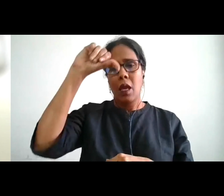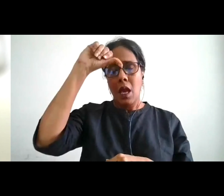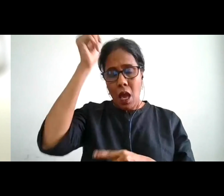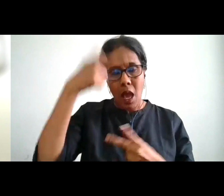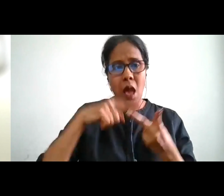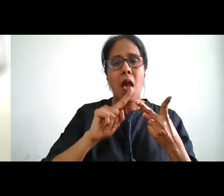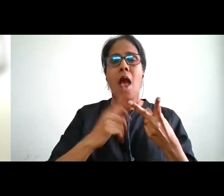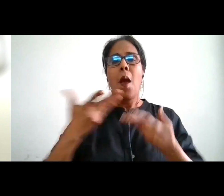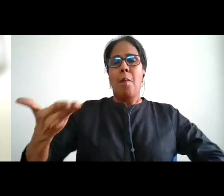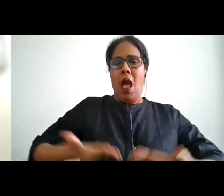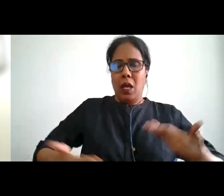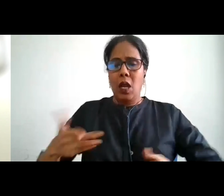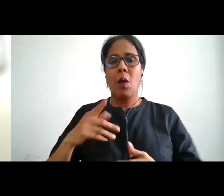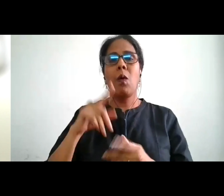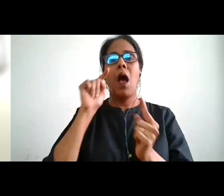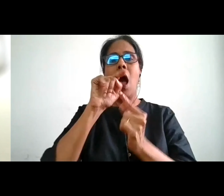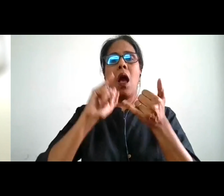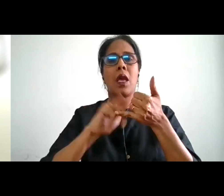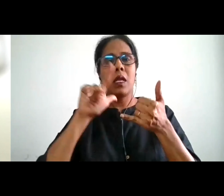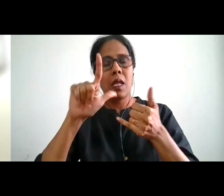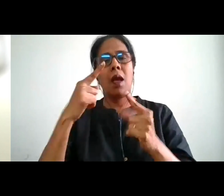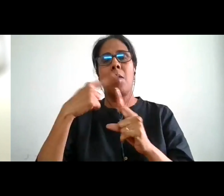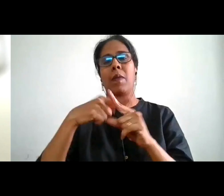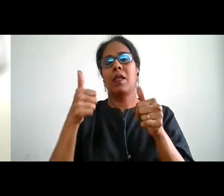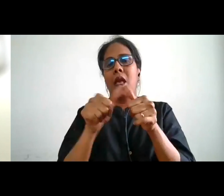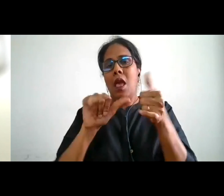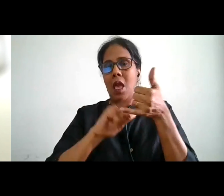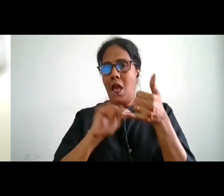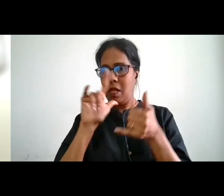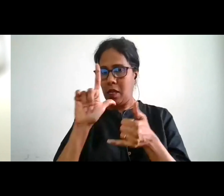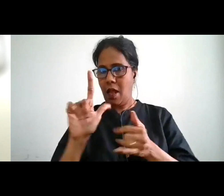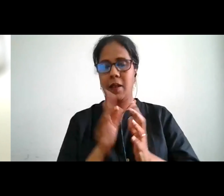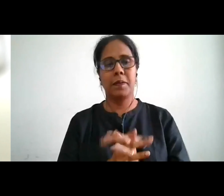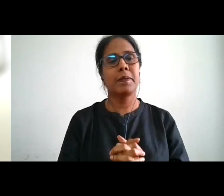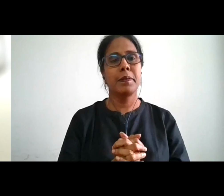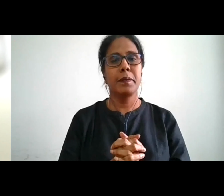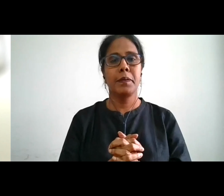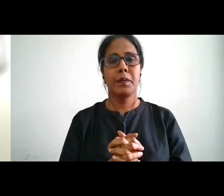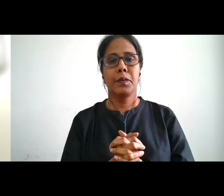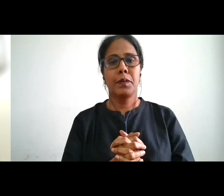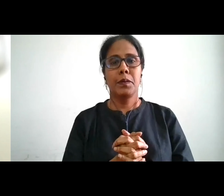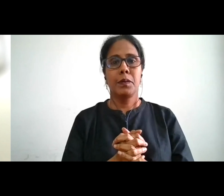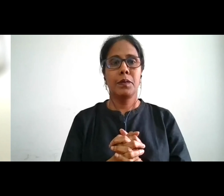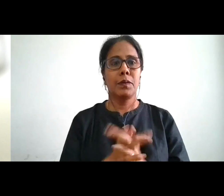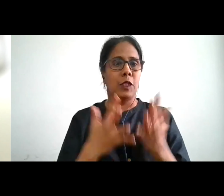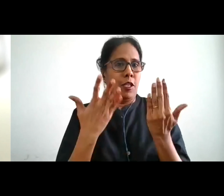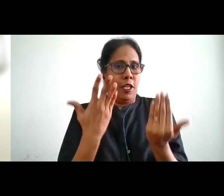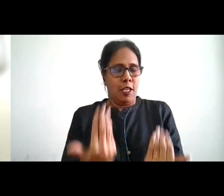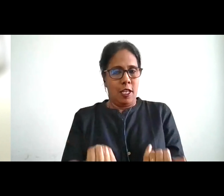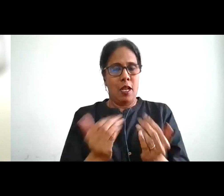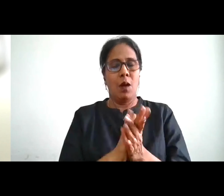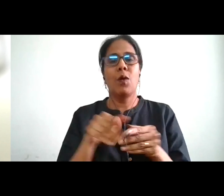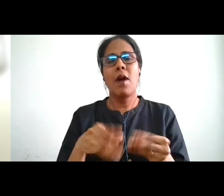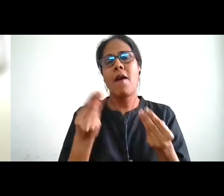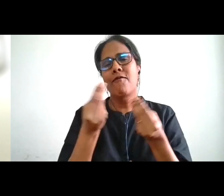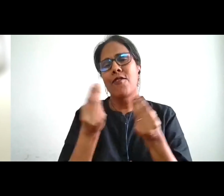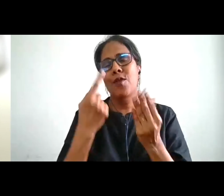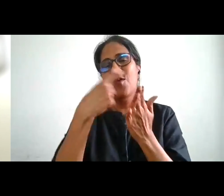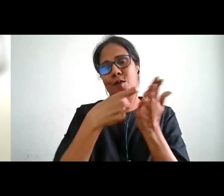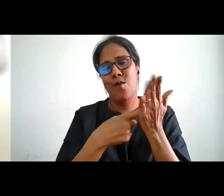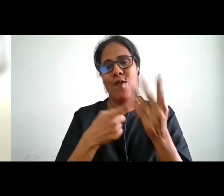Indian Sign Language and American Sign Language. And now to a few housekeeping announcements.